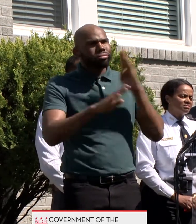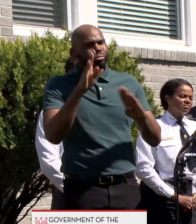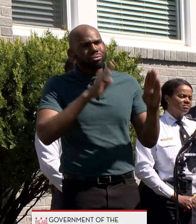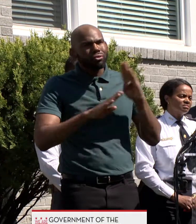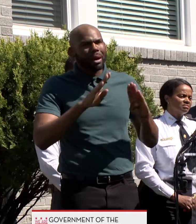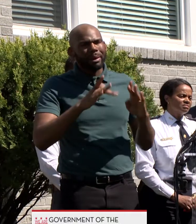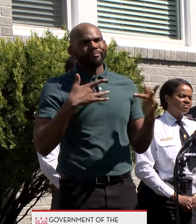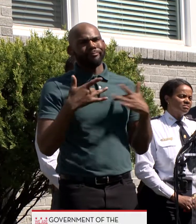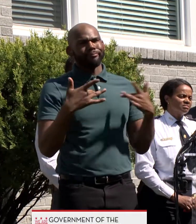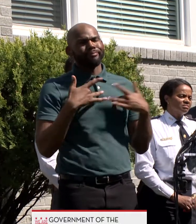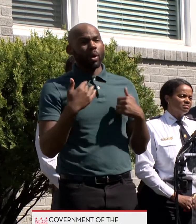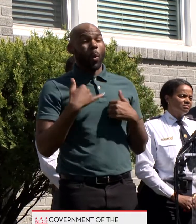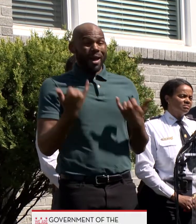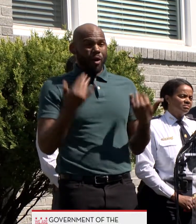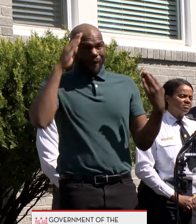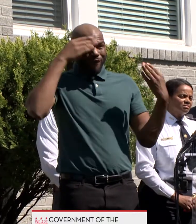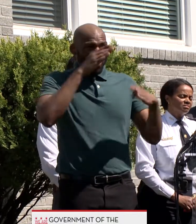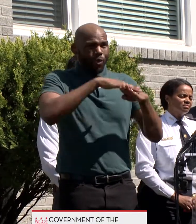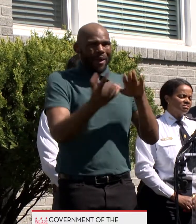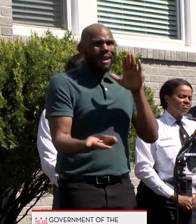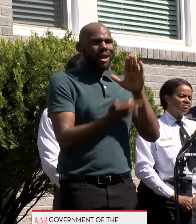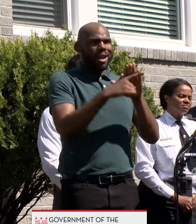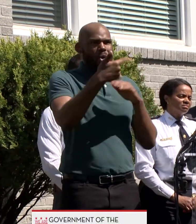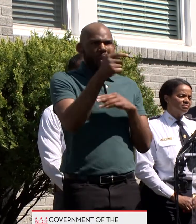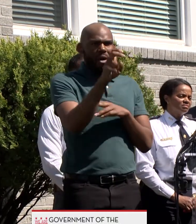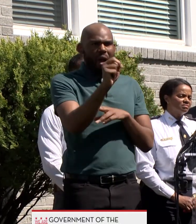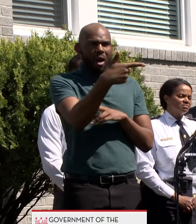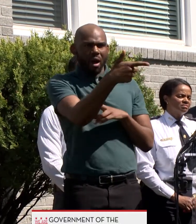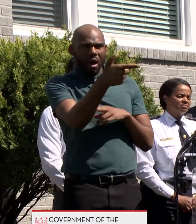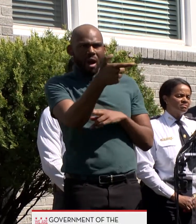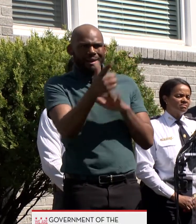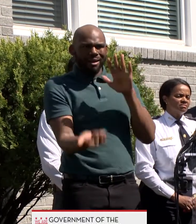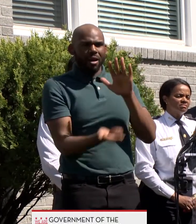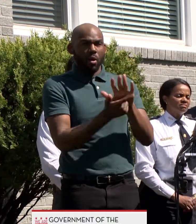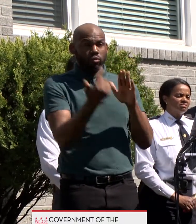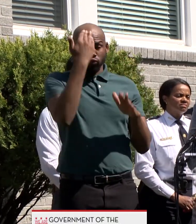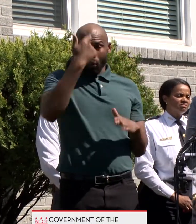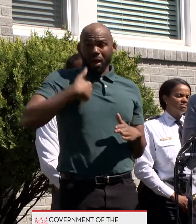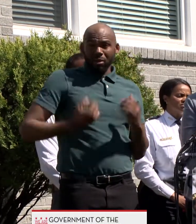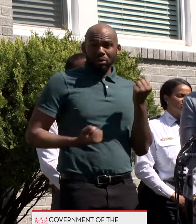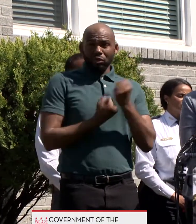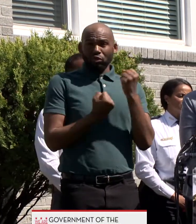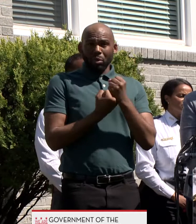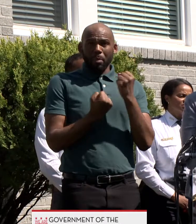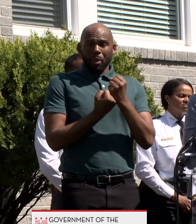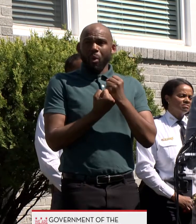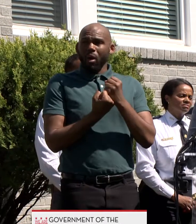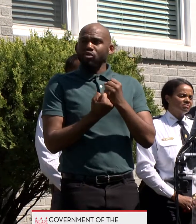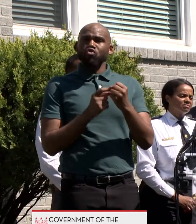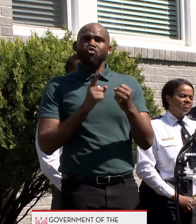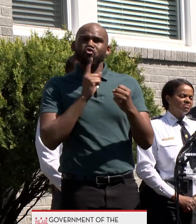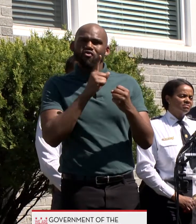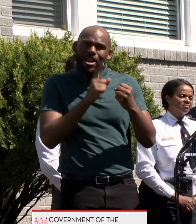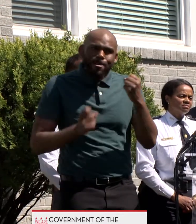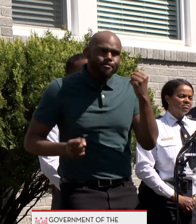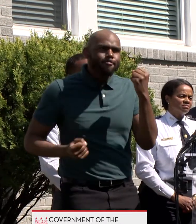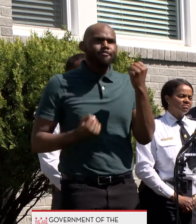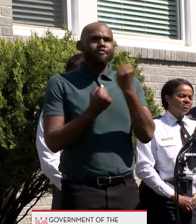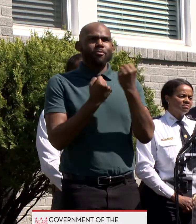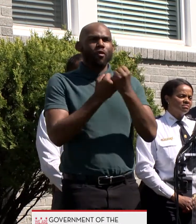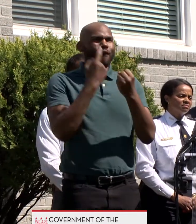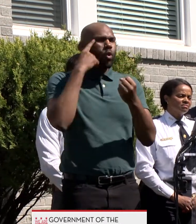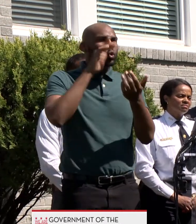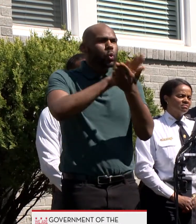We're focused on illegal guns. I think you know that I support enhanced enforcement around our schools